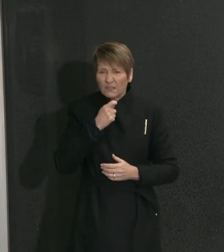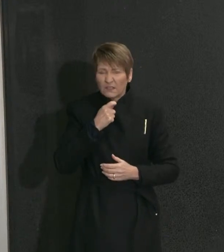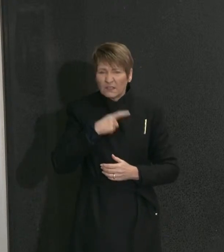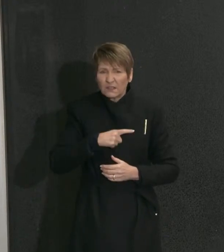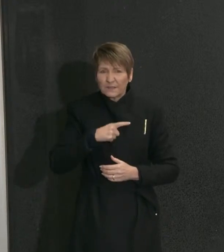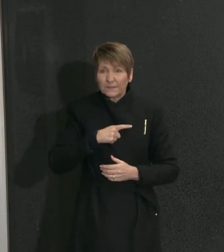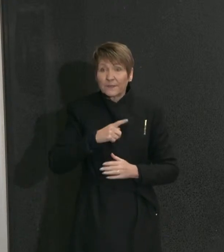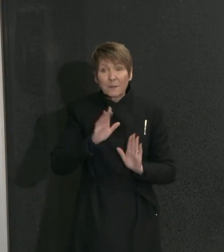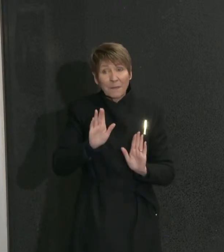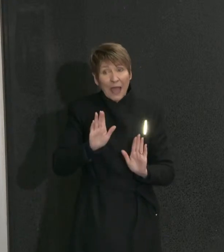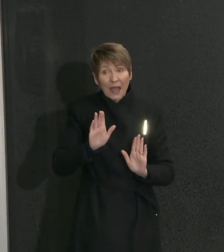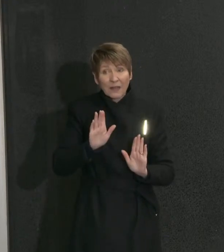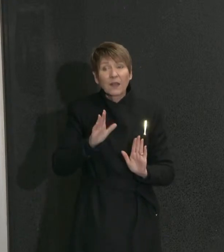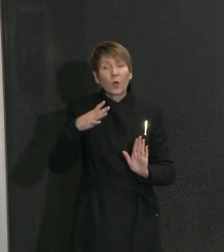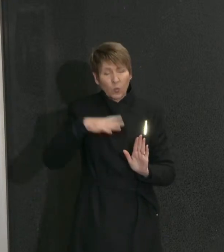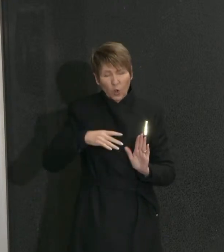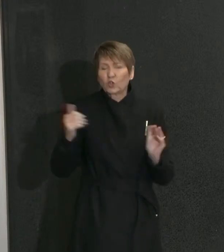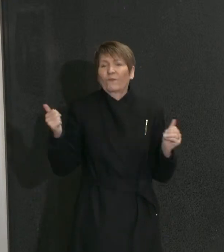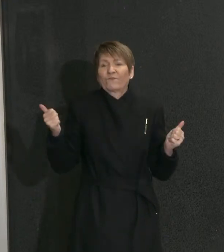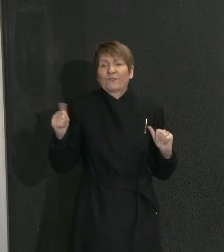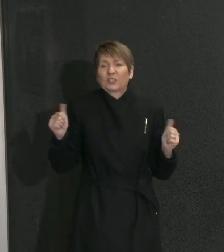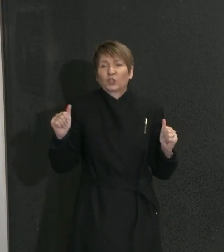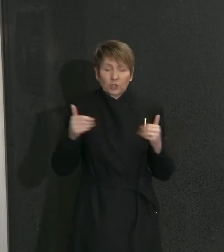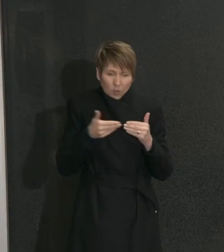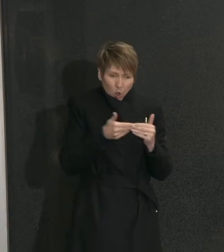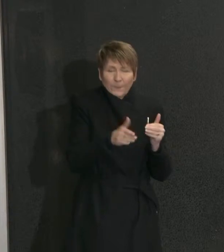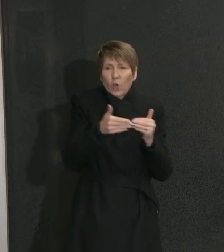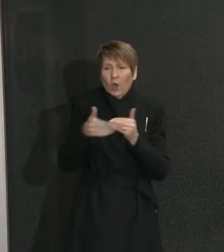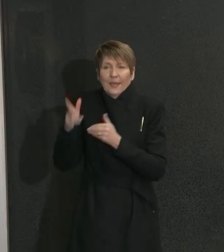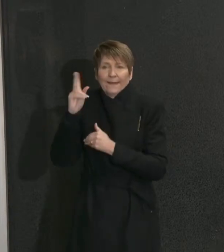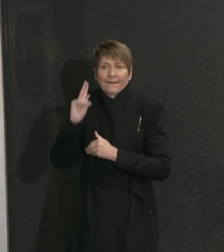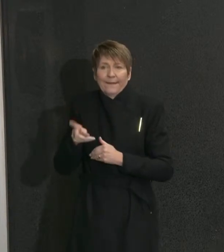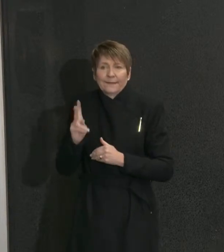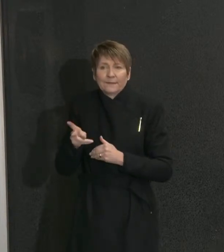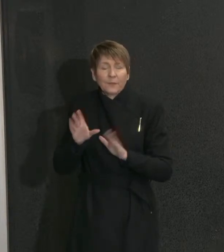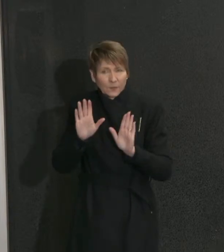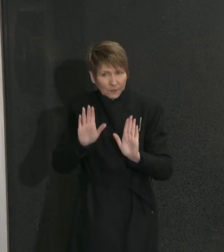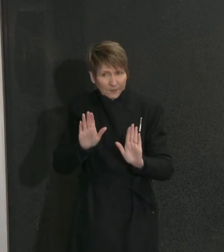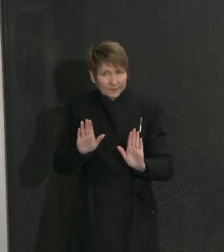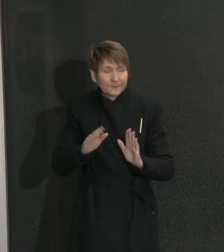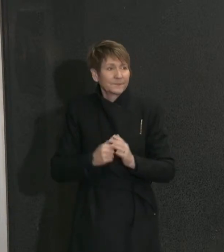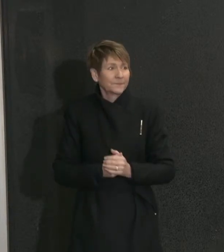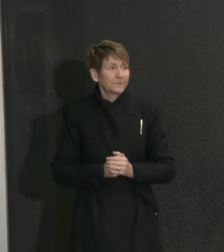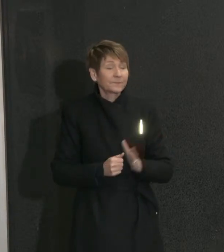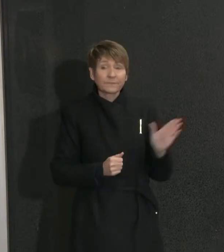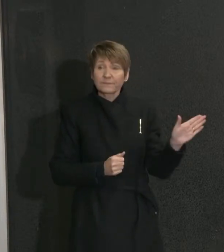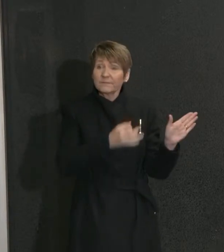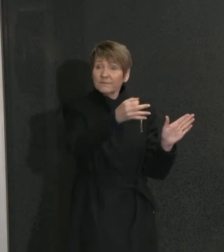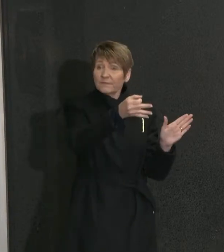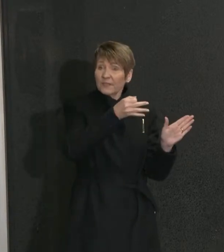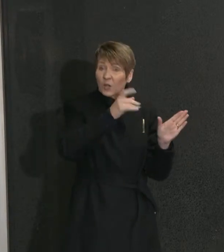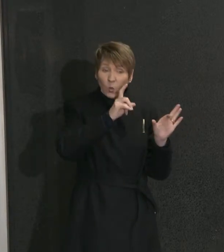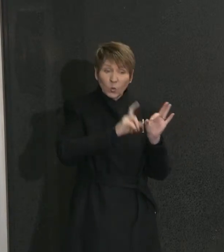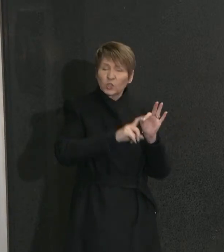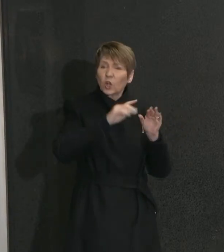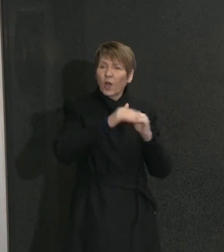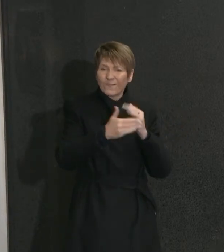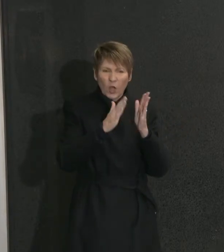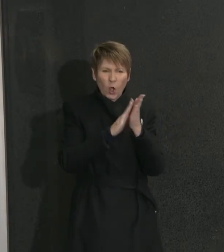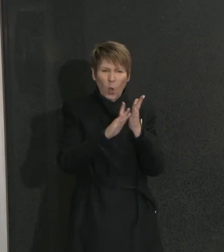we all play our part. Do you think it's possible that we might find a link between Maribyrnong and Hobson's Bay somewhere in the middle there? Yeah, yes. And